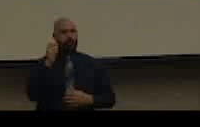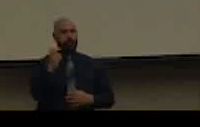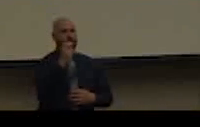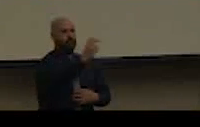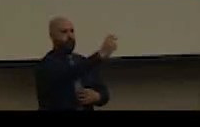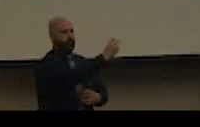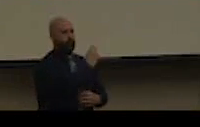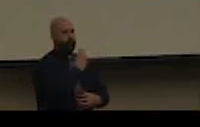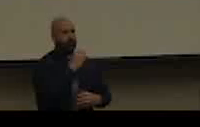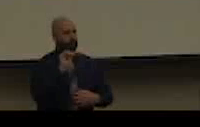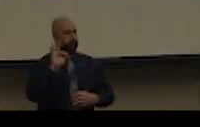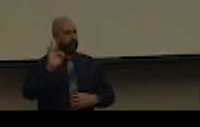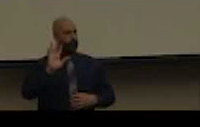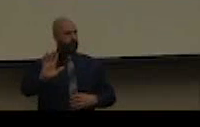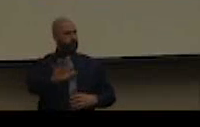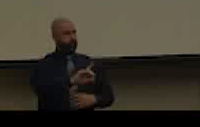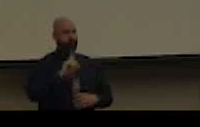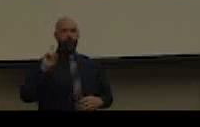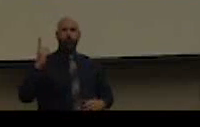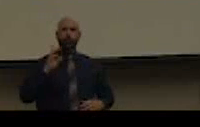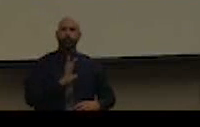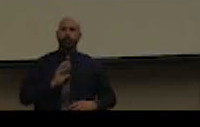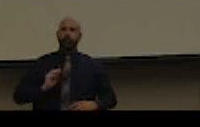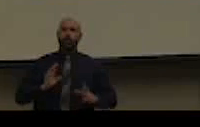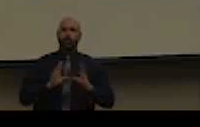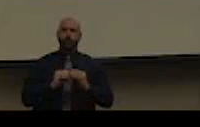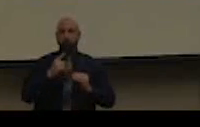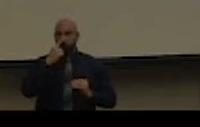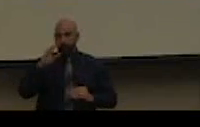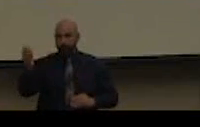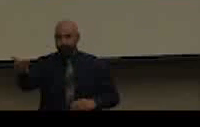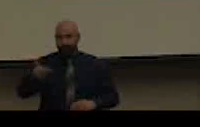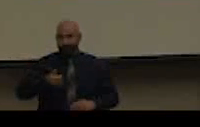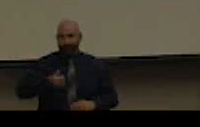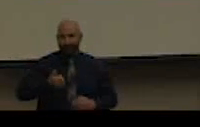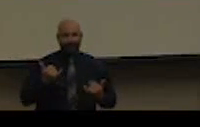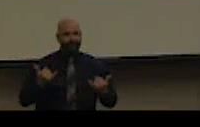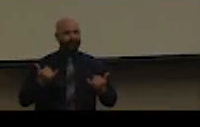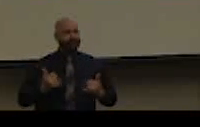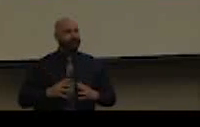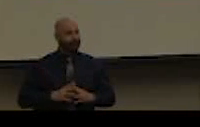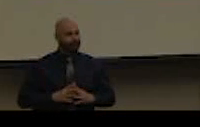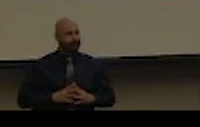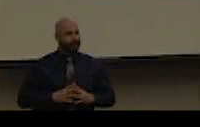anyone, if this is their first commission meeting, can you please introduce yourself right now?